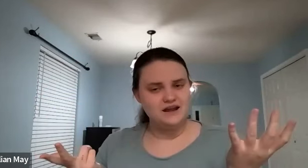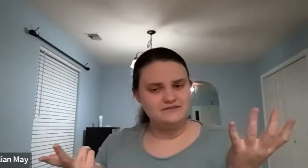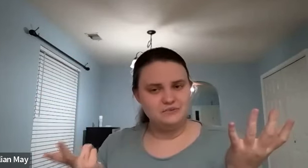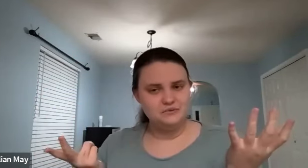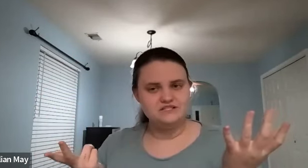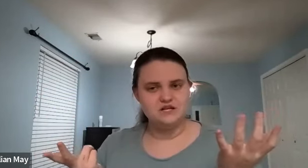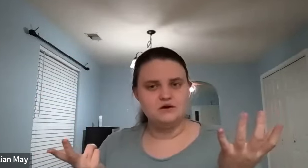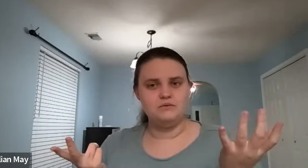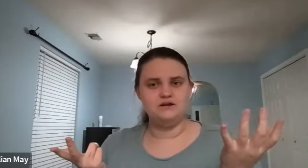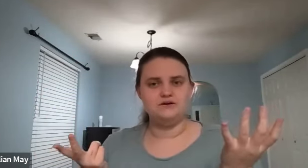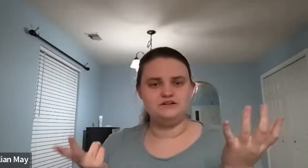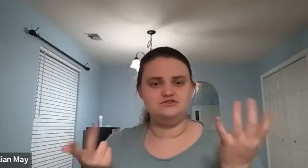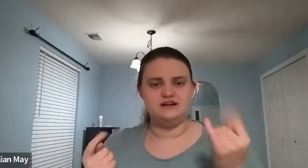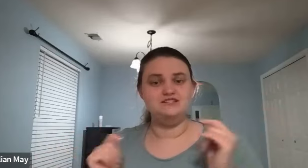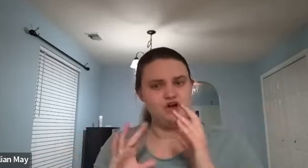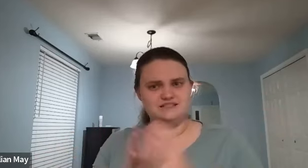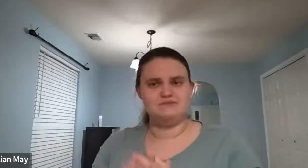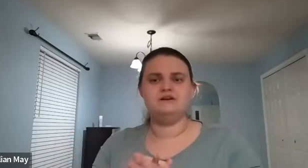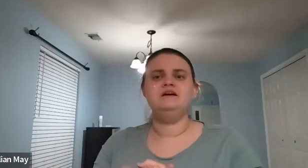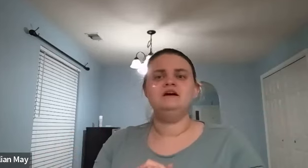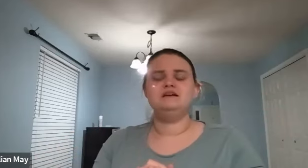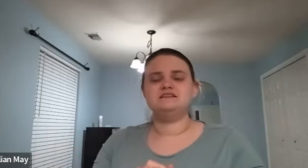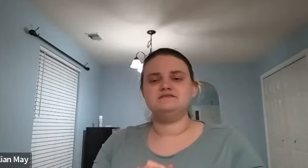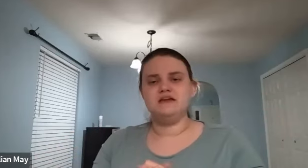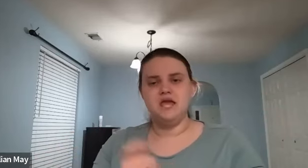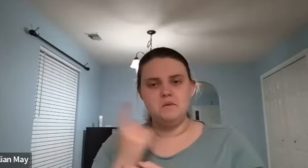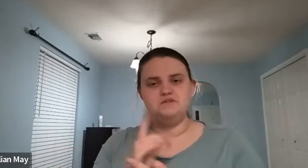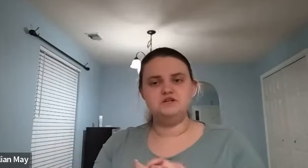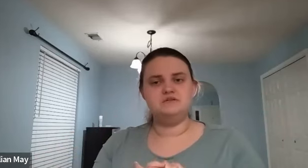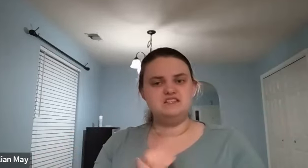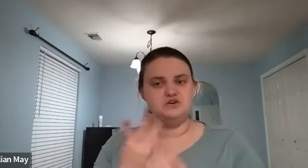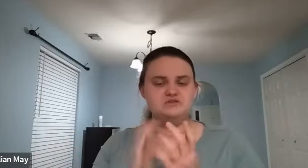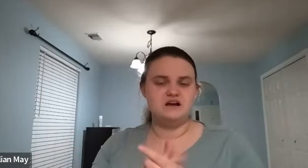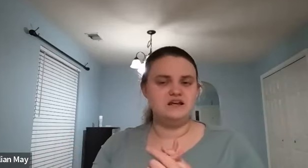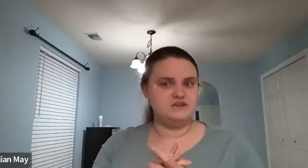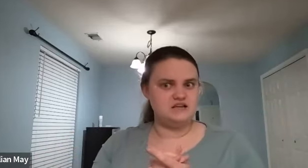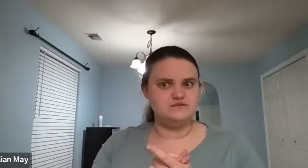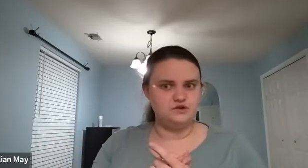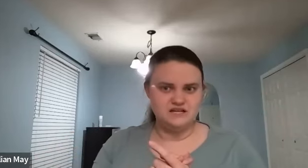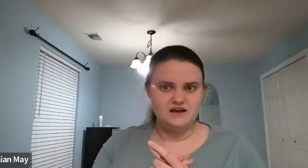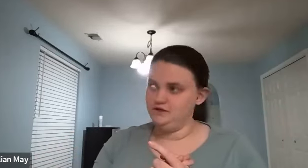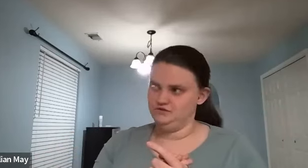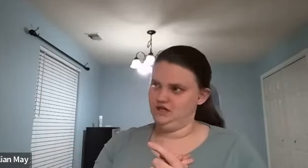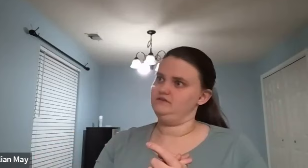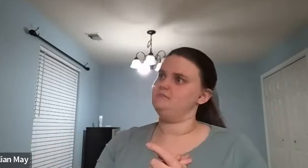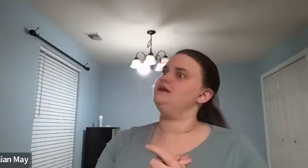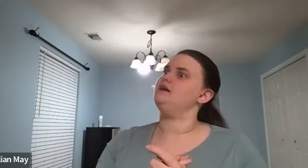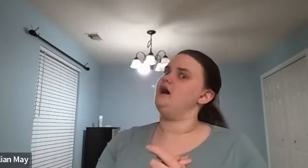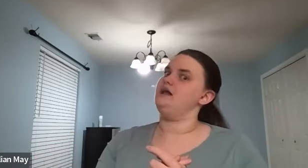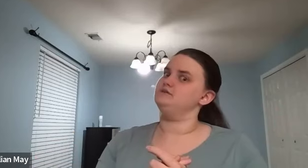of important to know when you're also trying to talk to someone, is if they came up to you and they saw you signing and they ask if you're deaf and you stare at them like, I have no idea